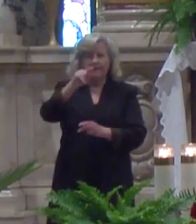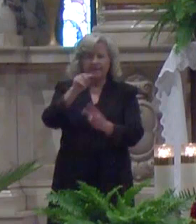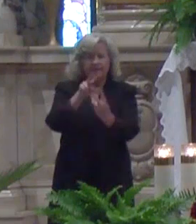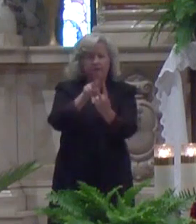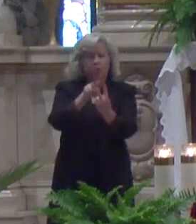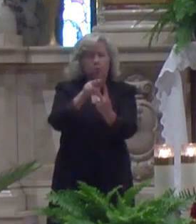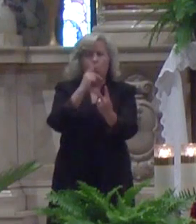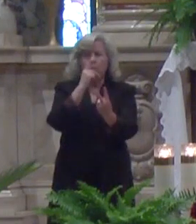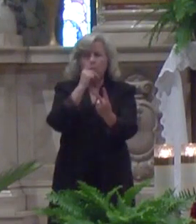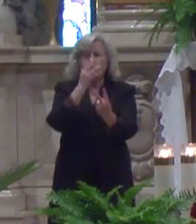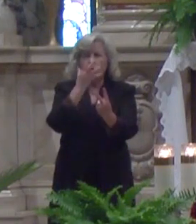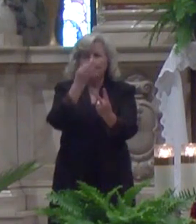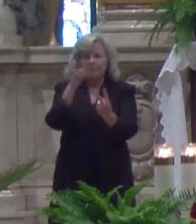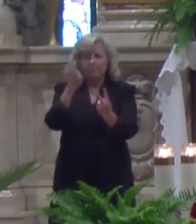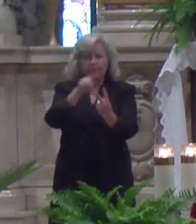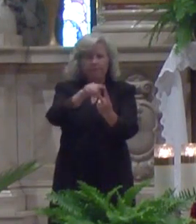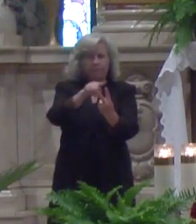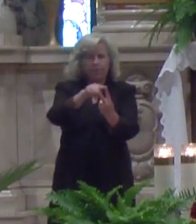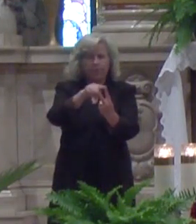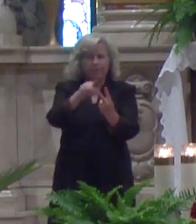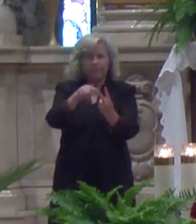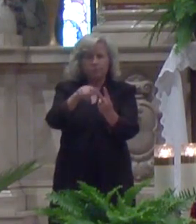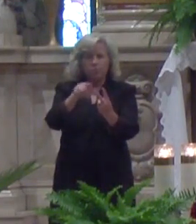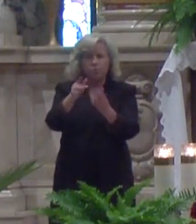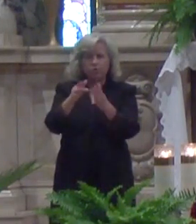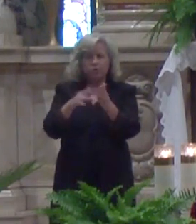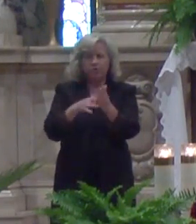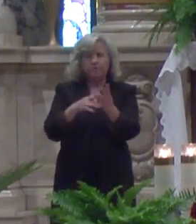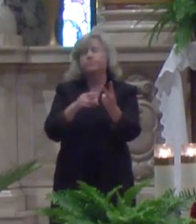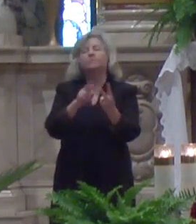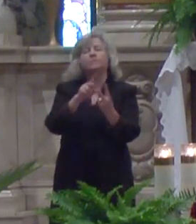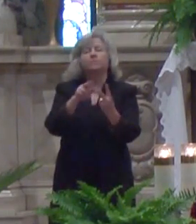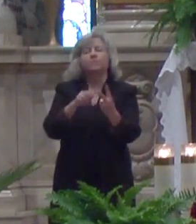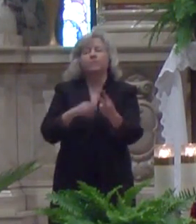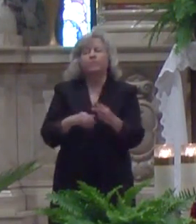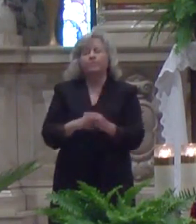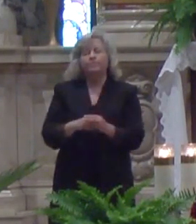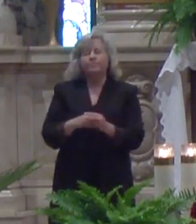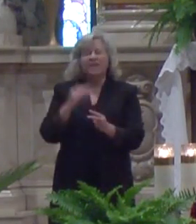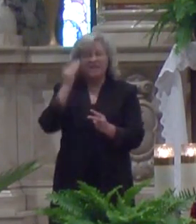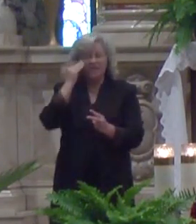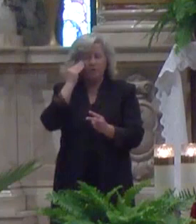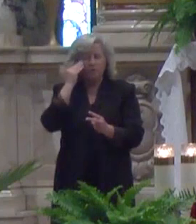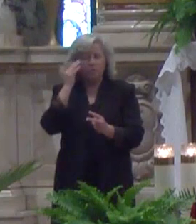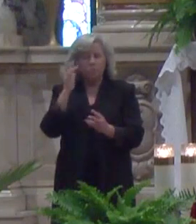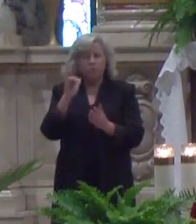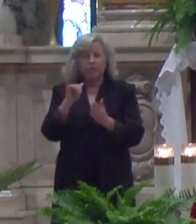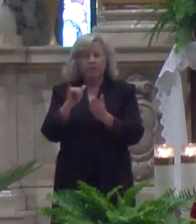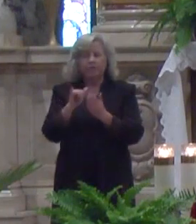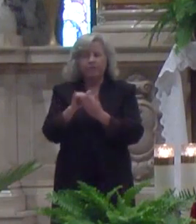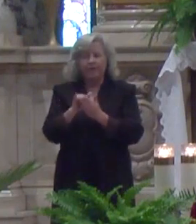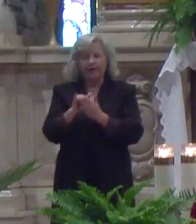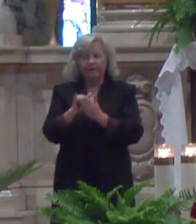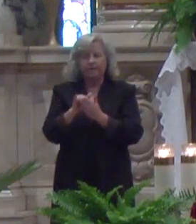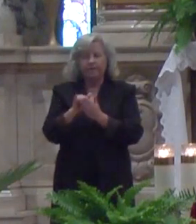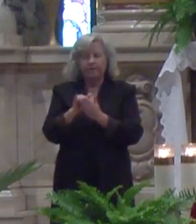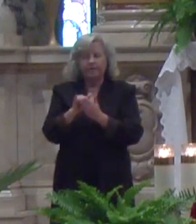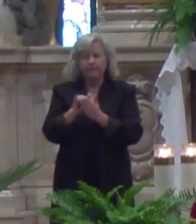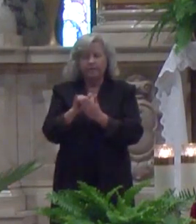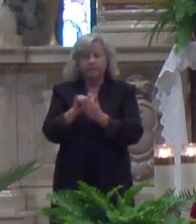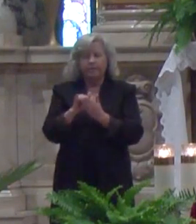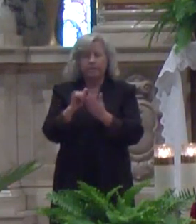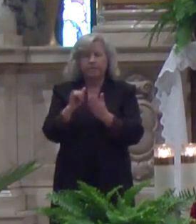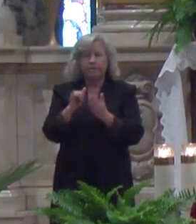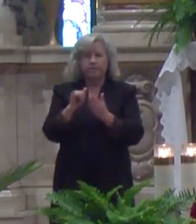me to release to you, Barabbas or Jesus called Christ?" For he knew that it was out of envy that they had handed